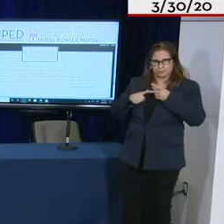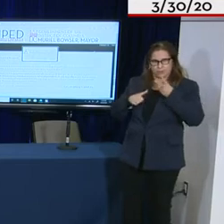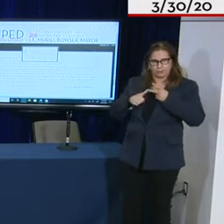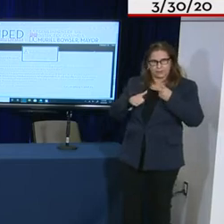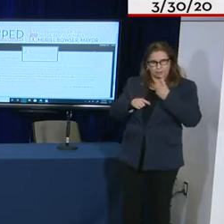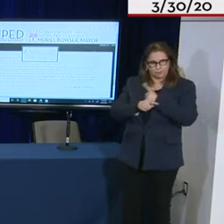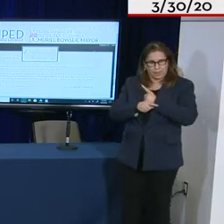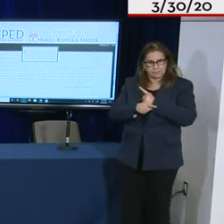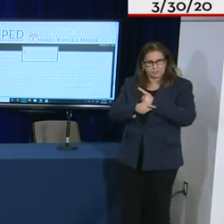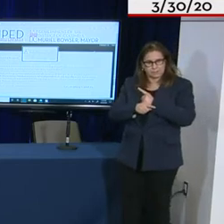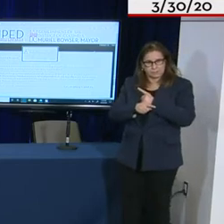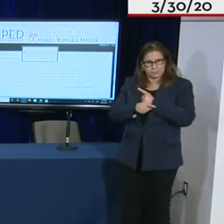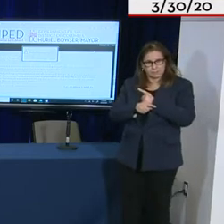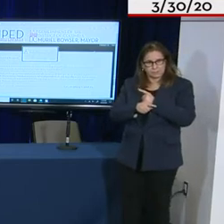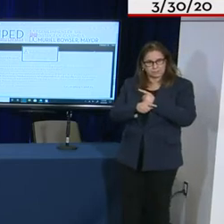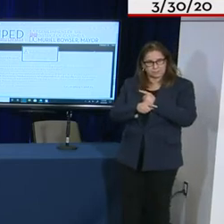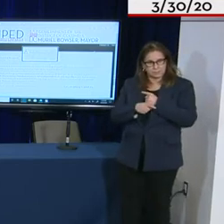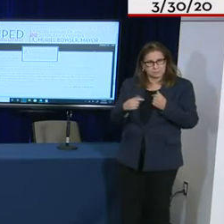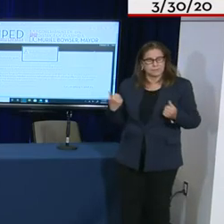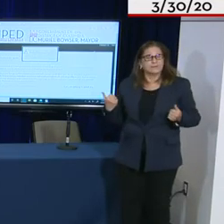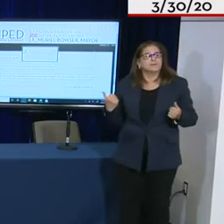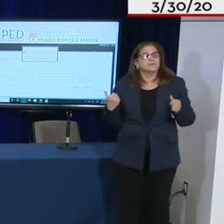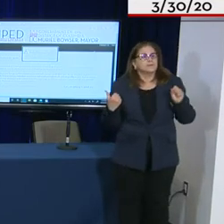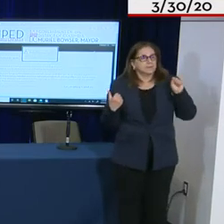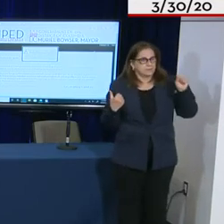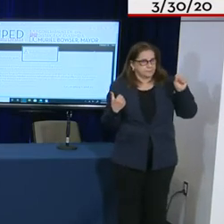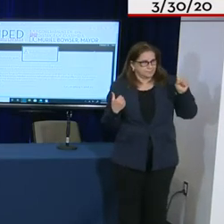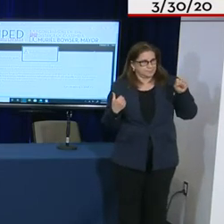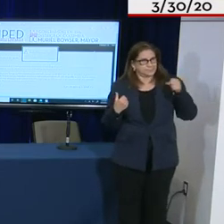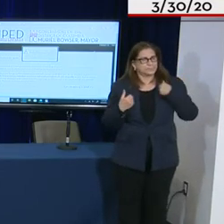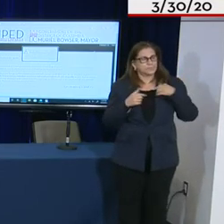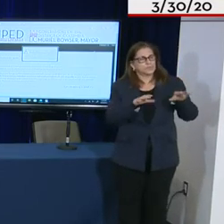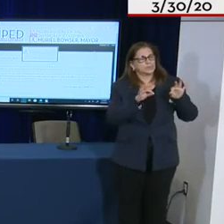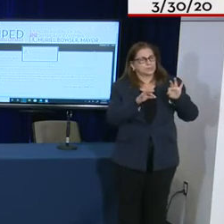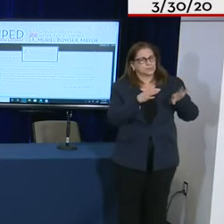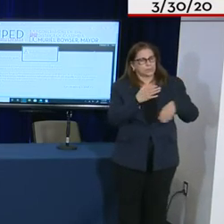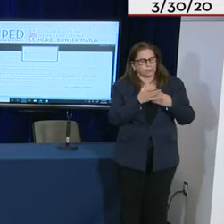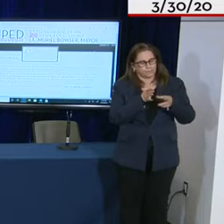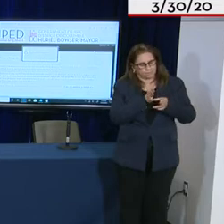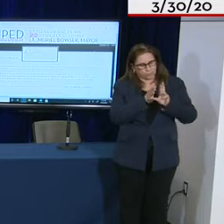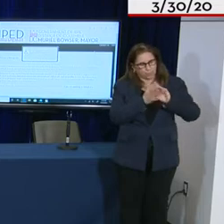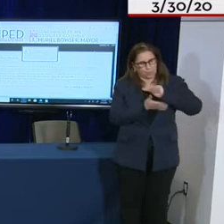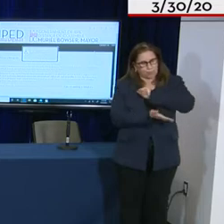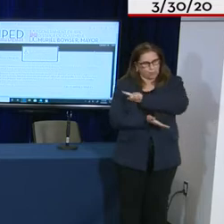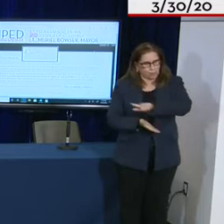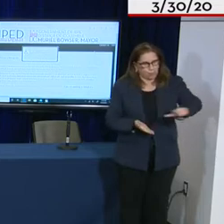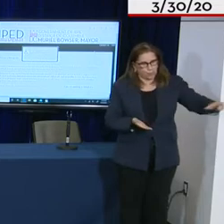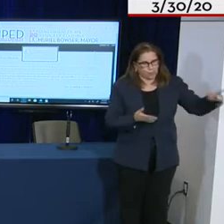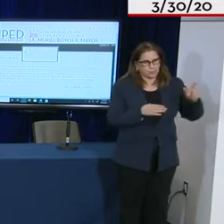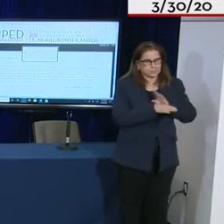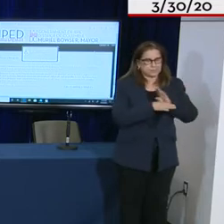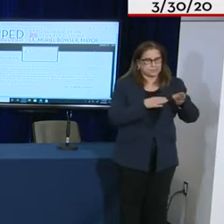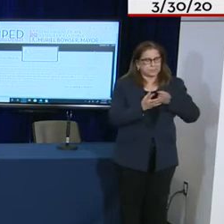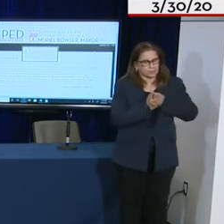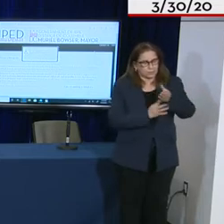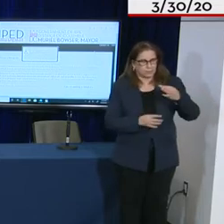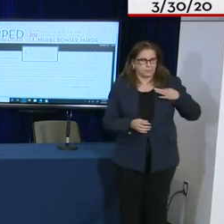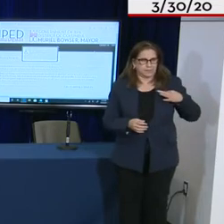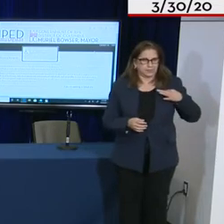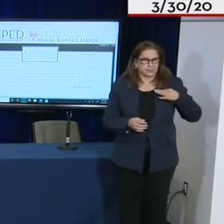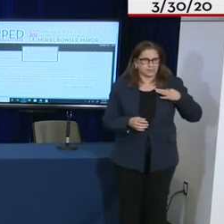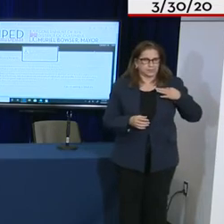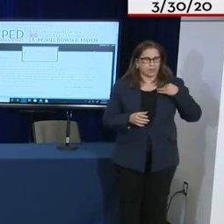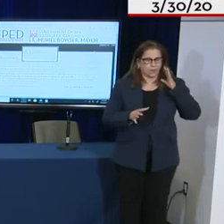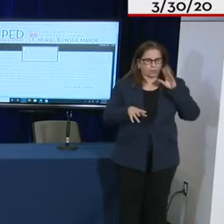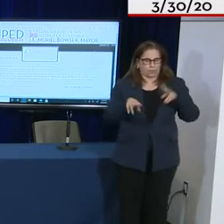consideration since they're all priority. Based on their applications and their submission, they'll all be looked at very critically in terms of determining